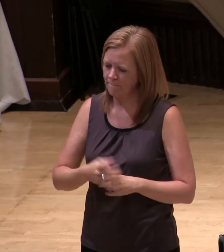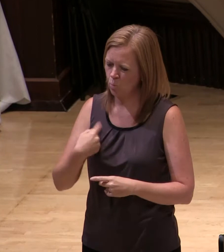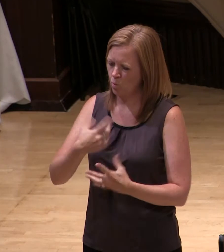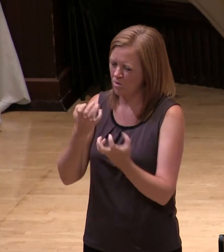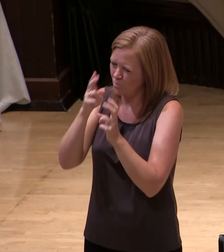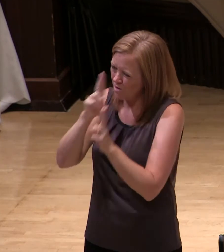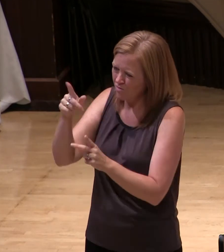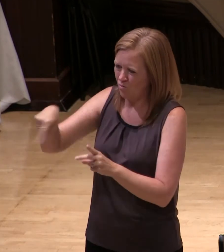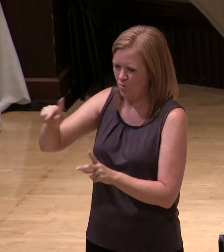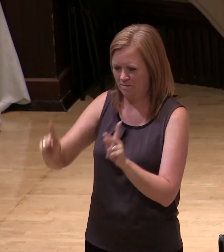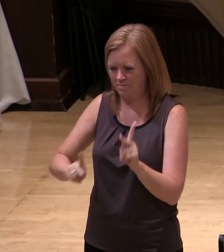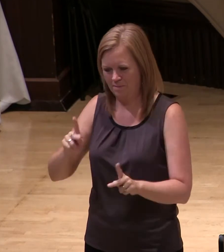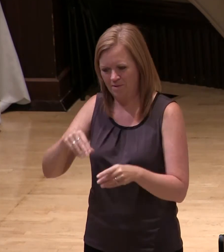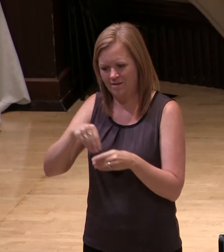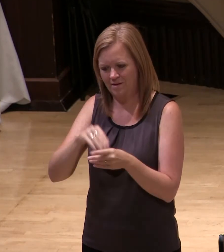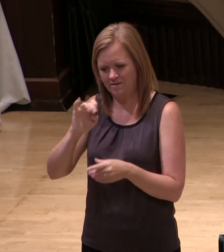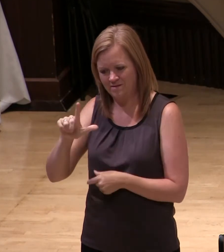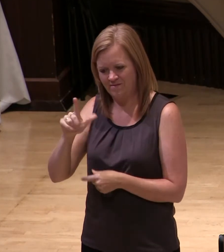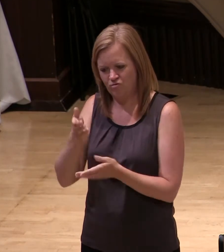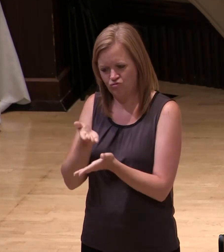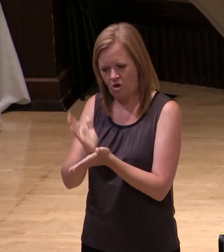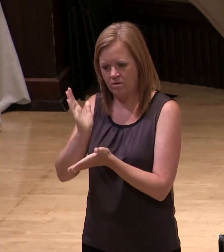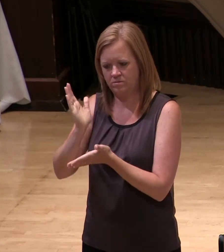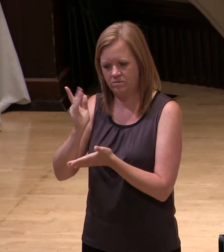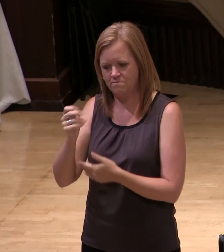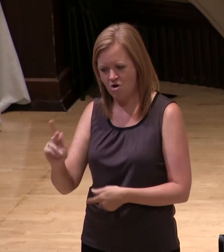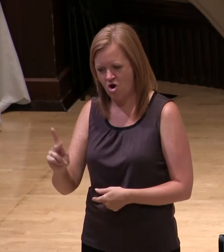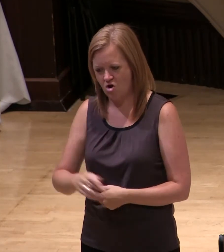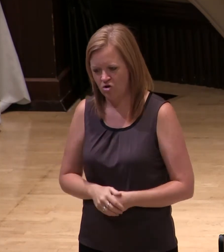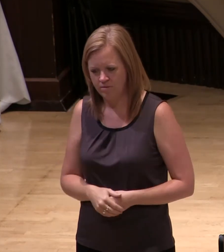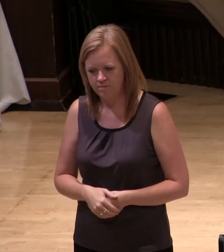those people in the civil rights park.